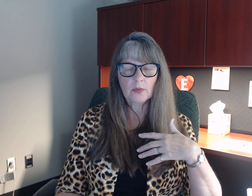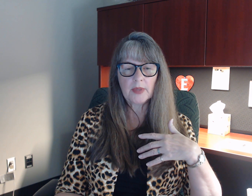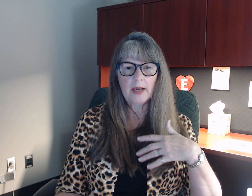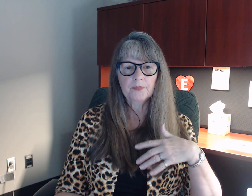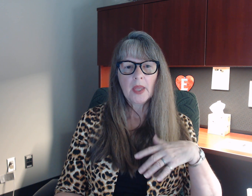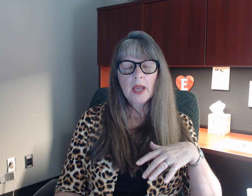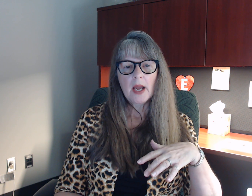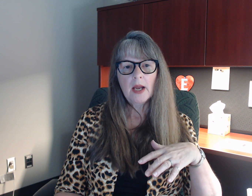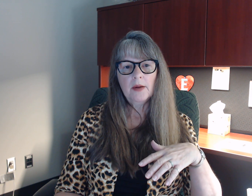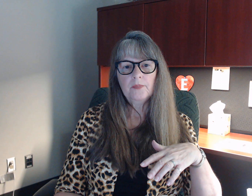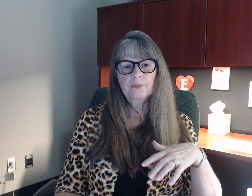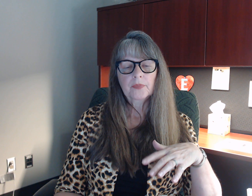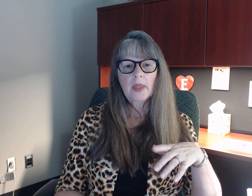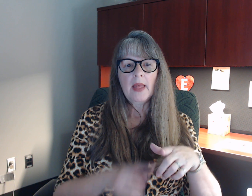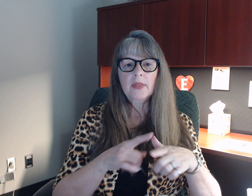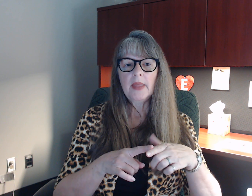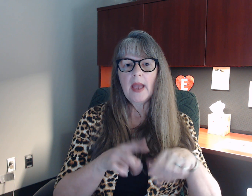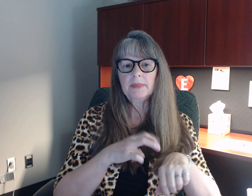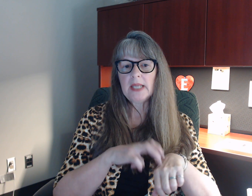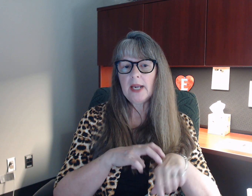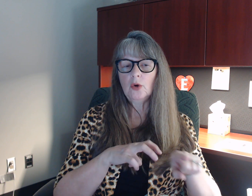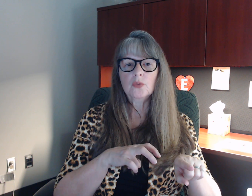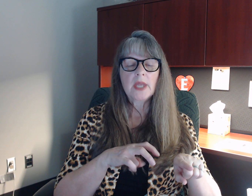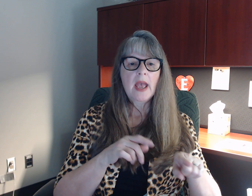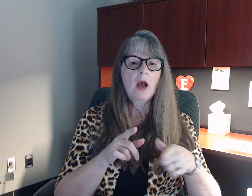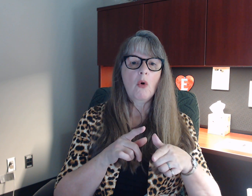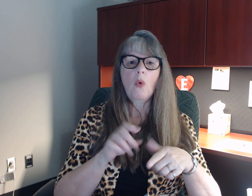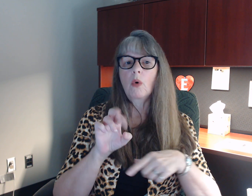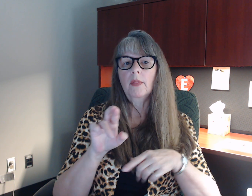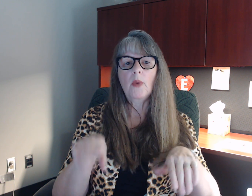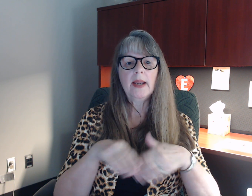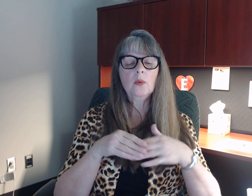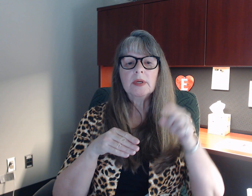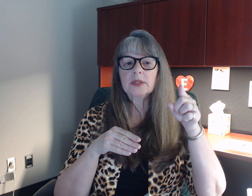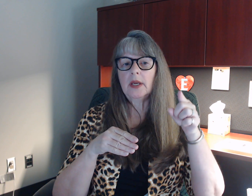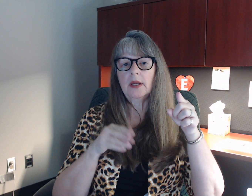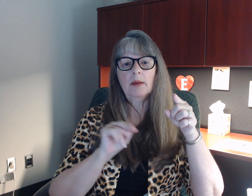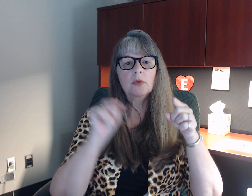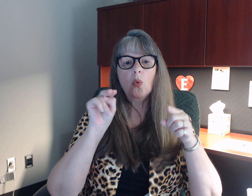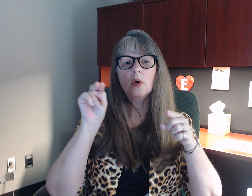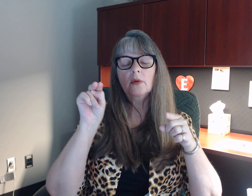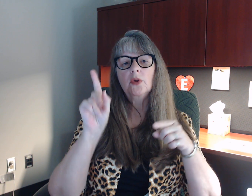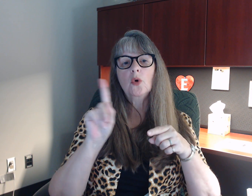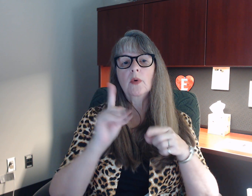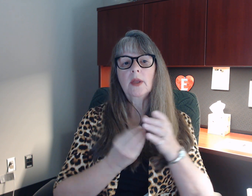that. And then they had potatoes, or the wedding was up north, where they